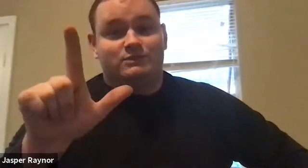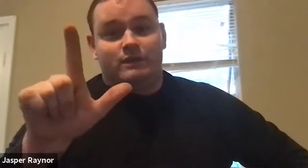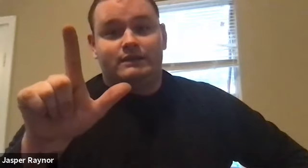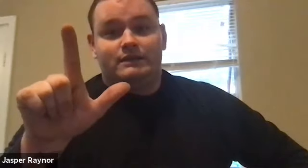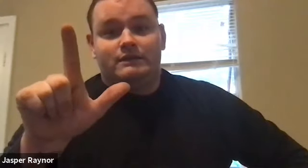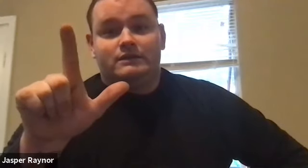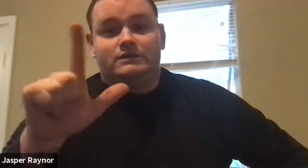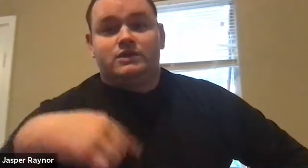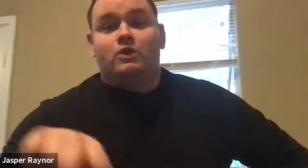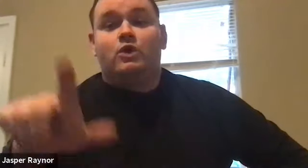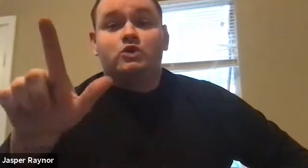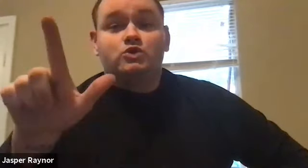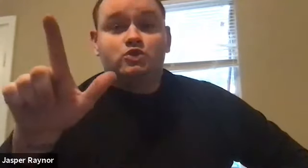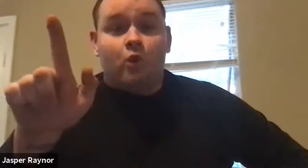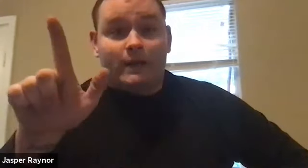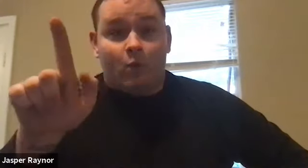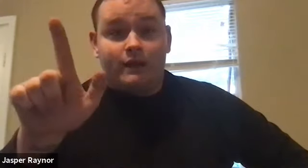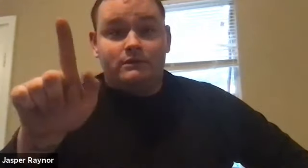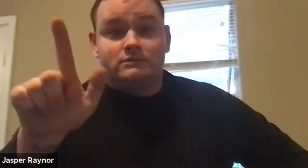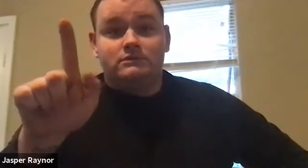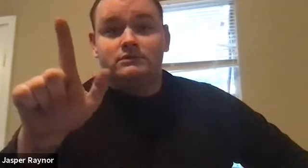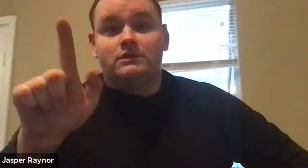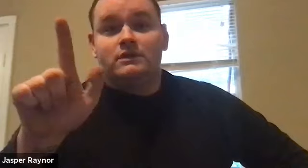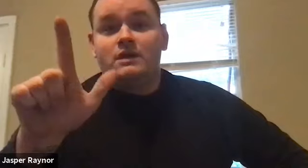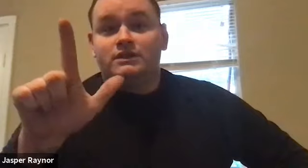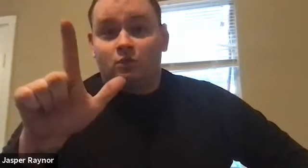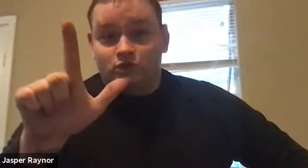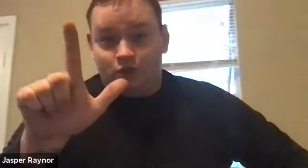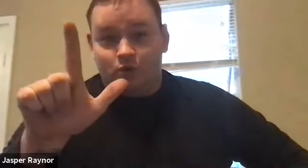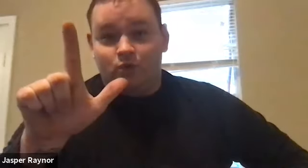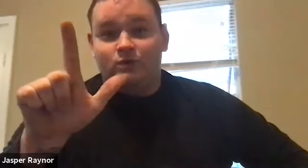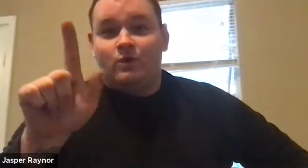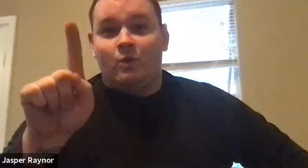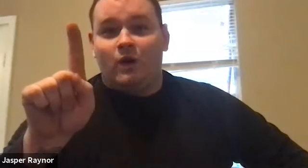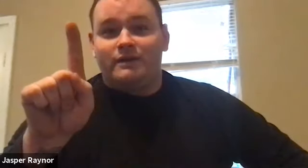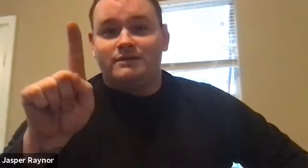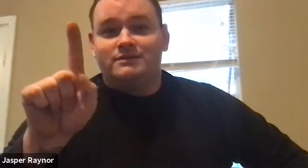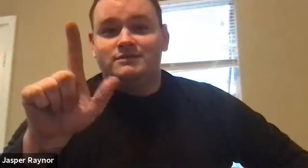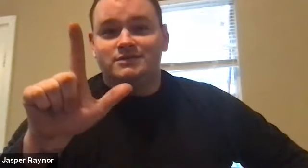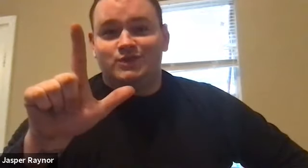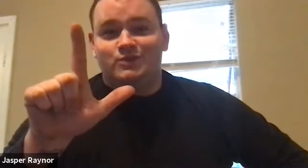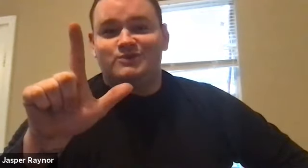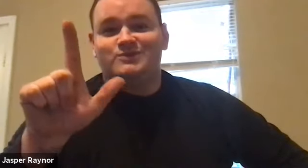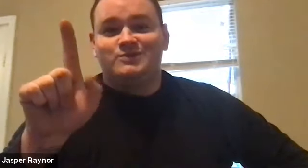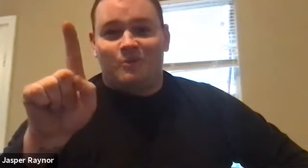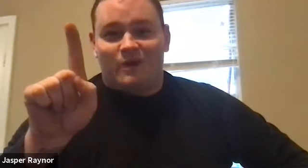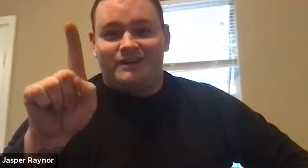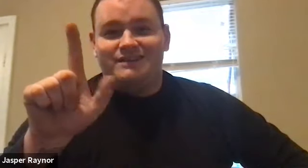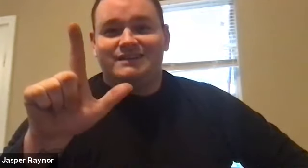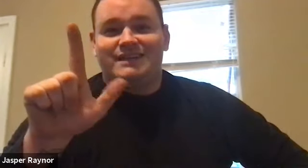way. Not this way. 21, 2, 1, 2, 1. And it